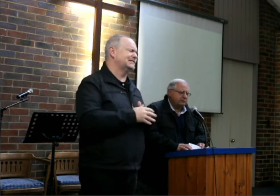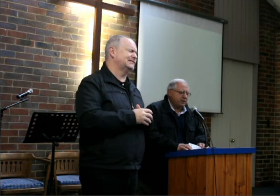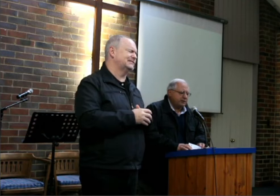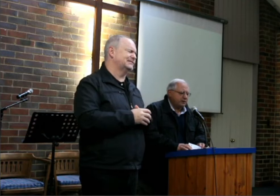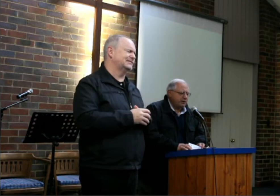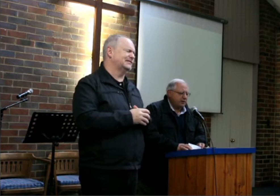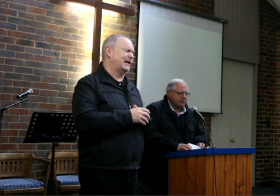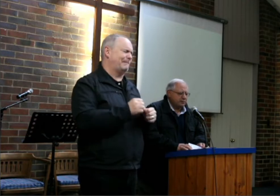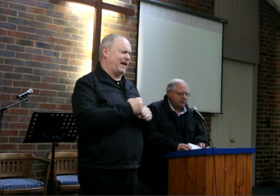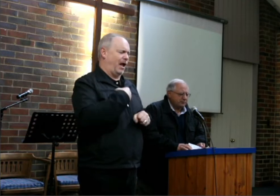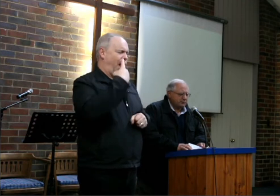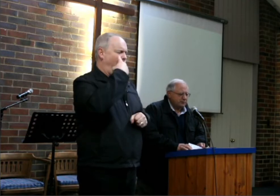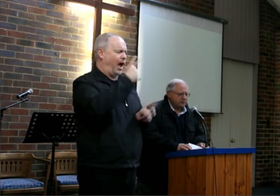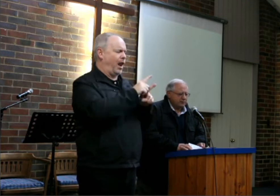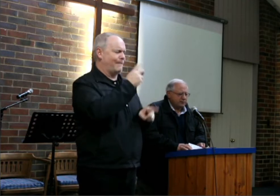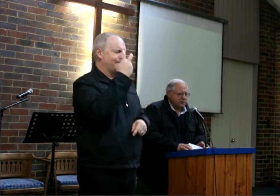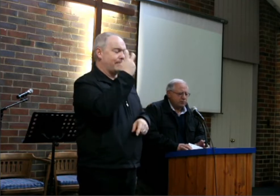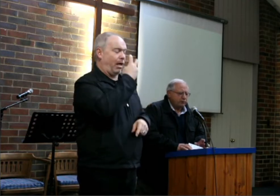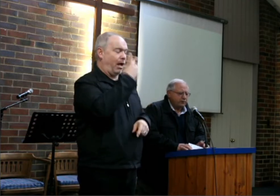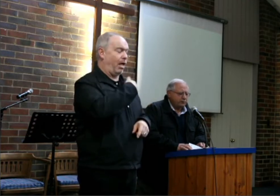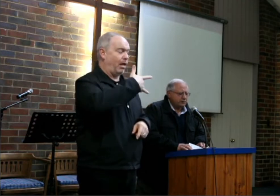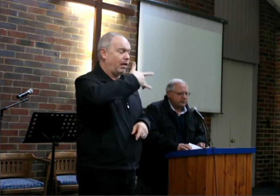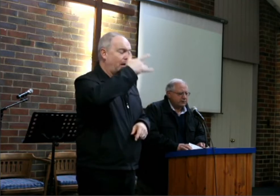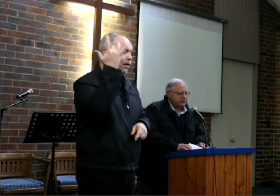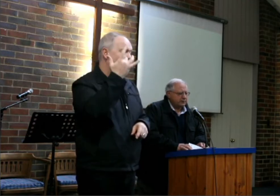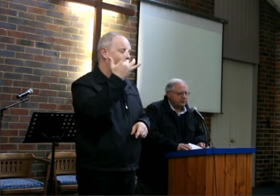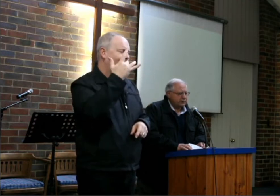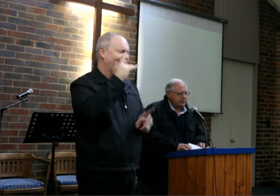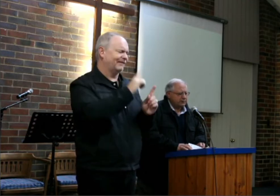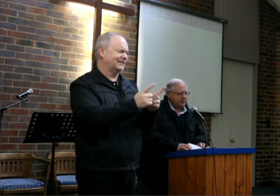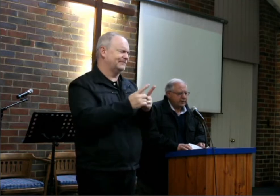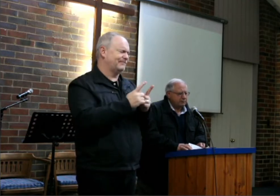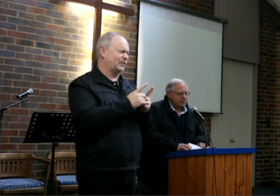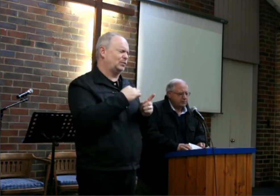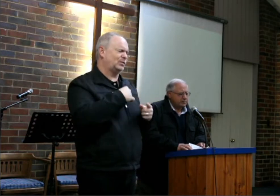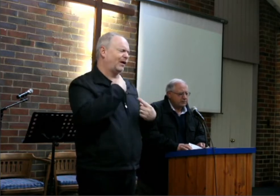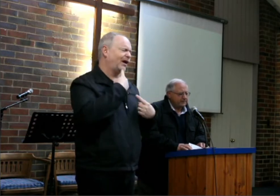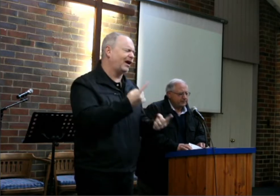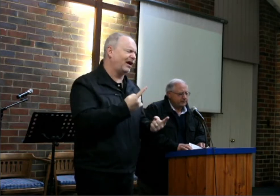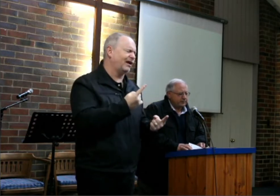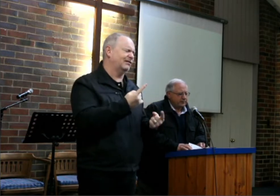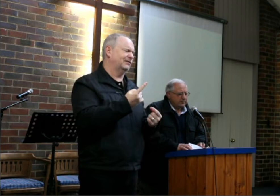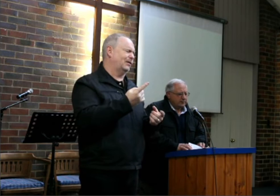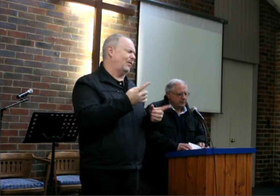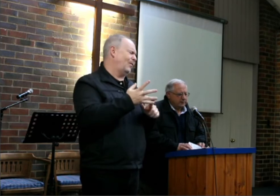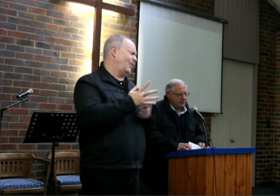turned a blind eye and we just overlooked it and we didn't care much.